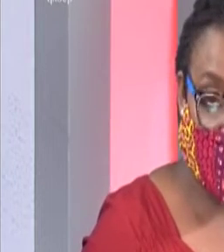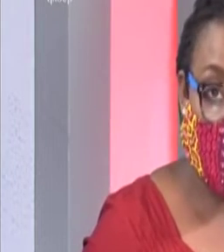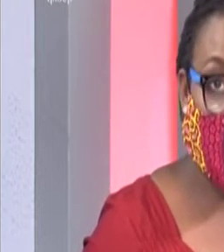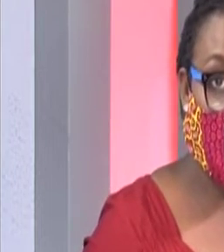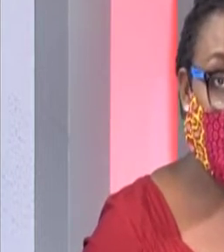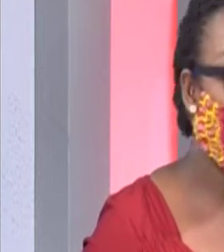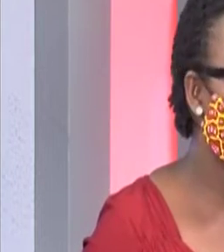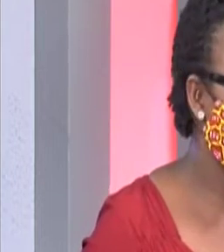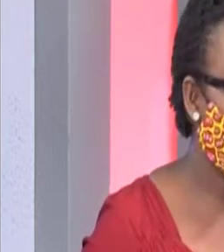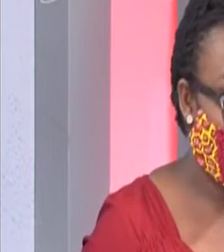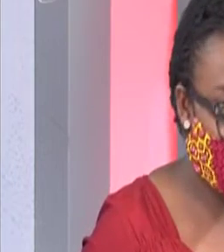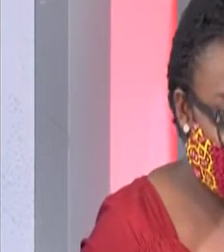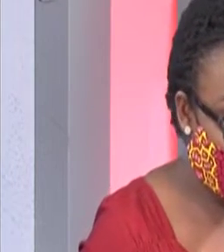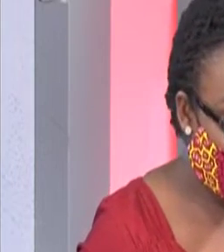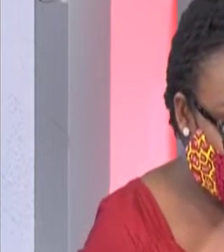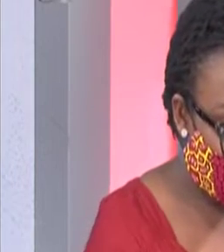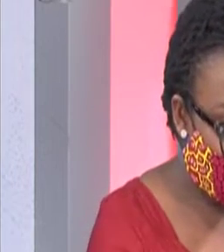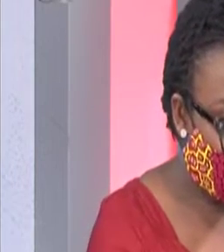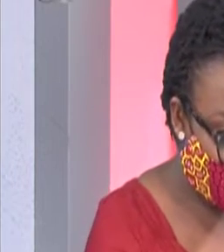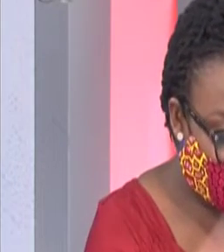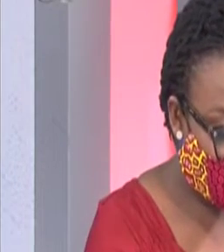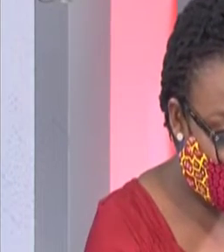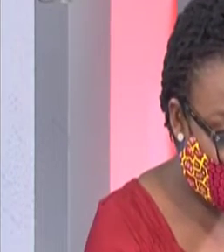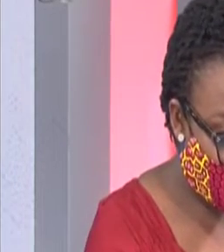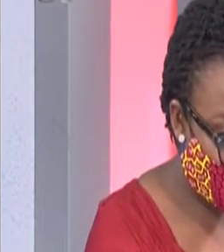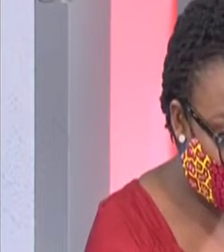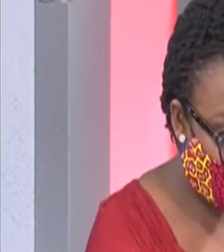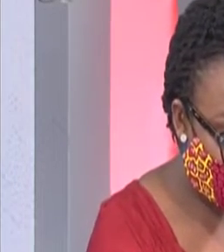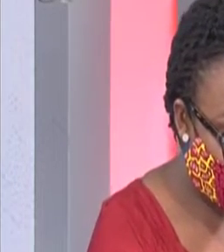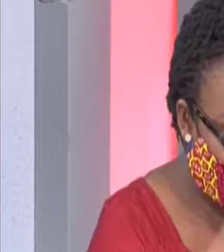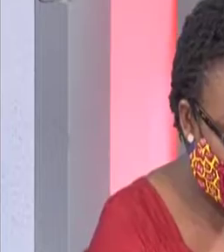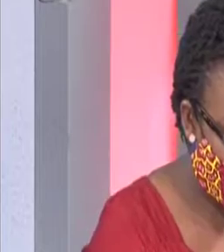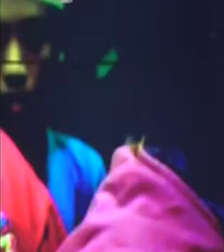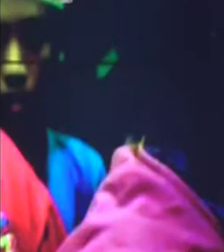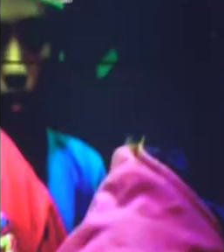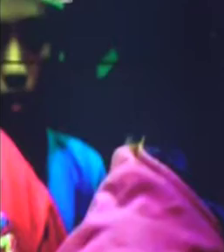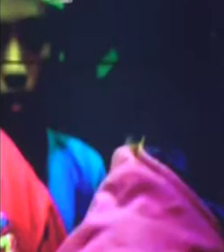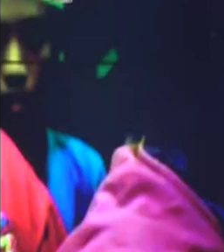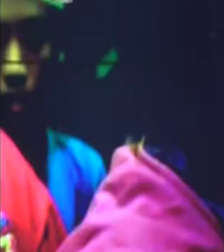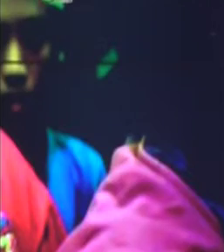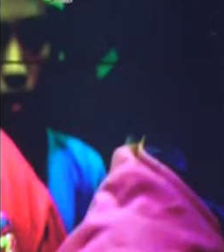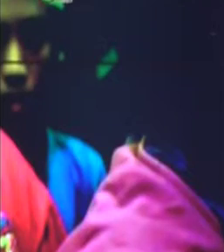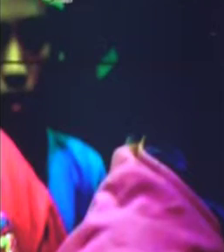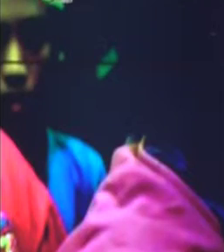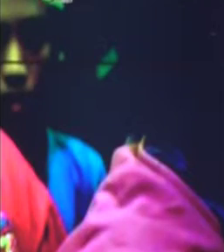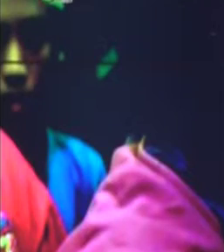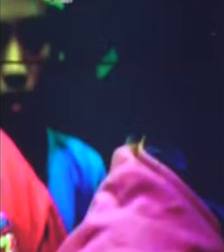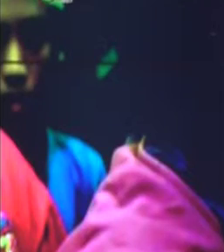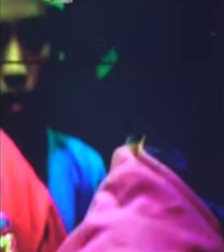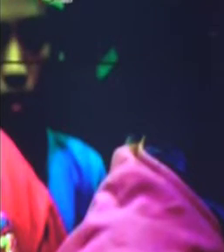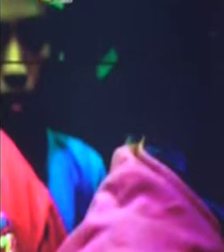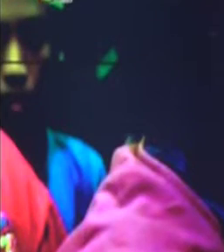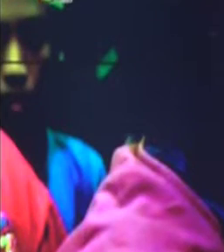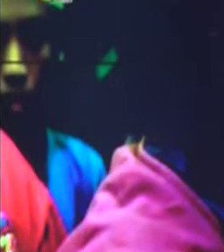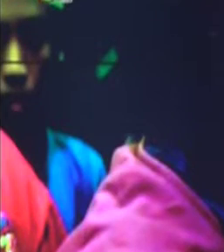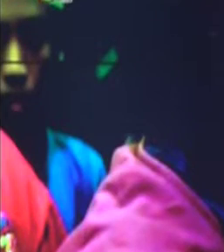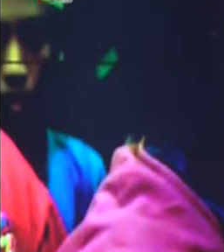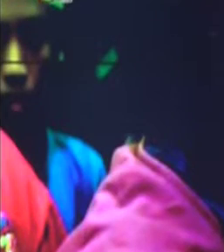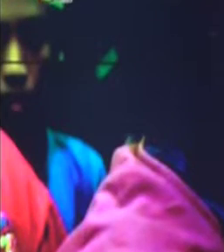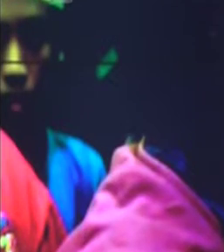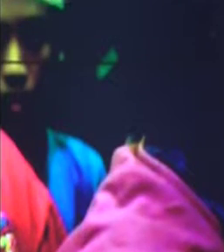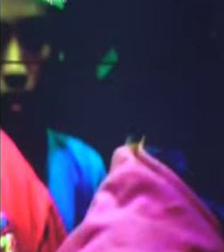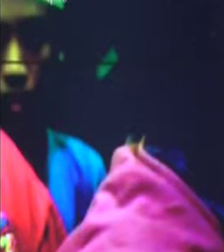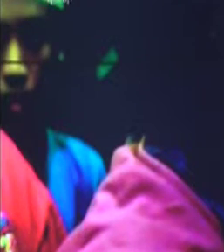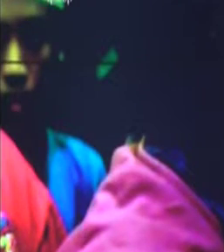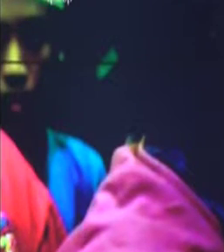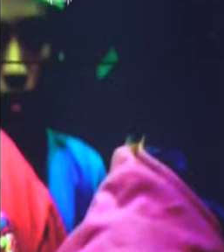talking strongly about stigma. Winston. Exactly, and she makes very important points because she starts by talking about, the fact that words